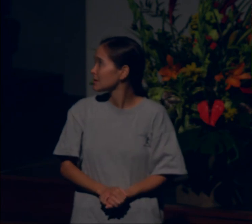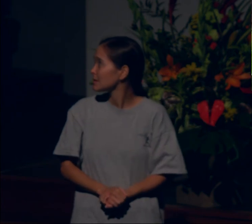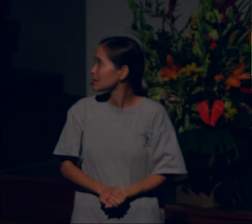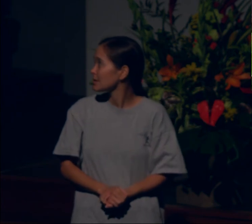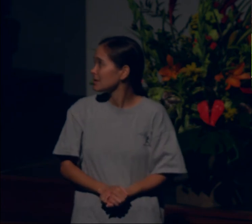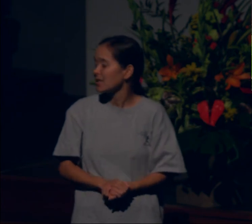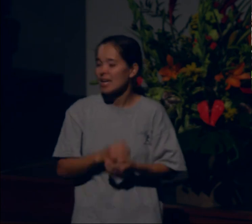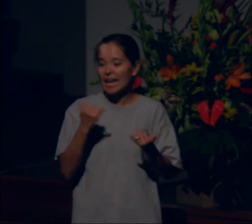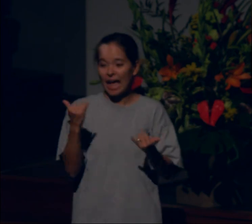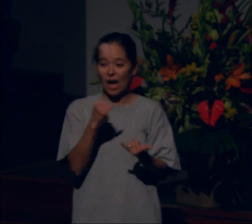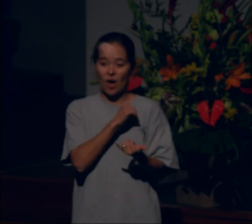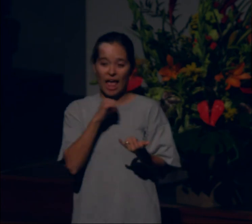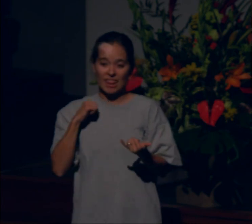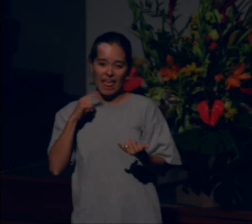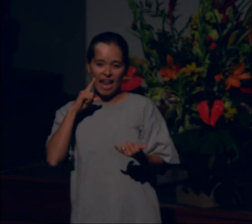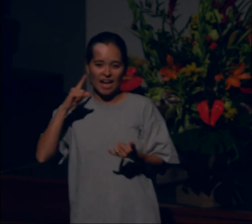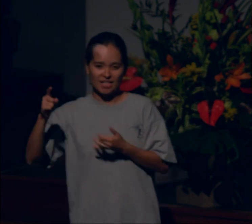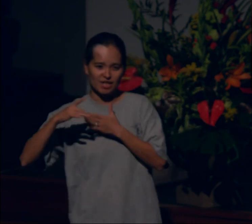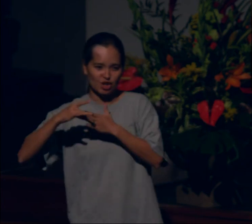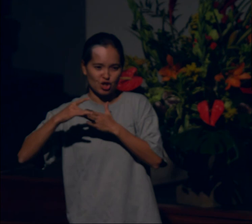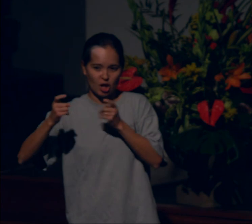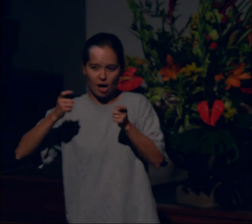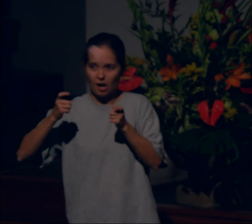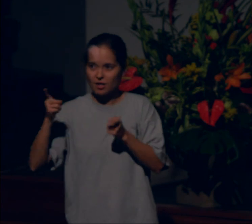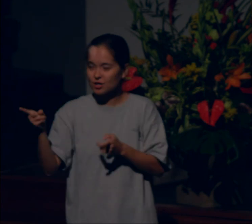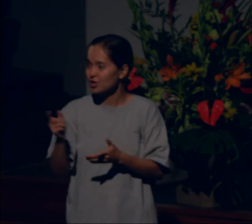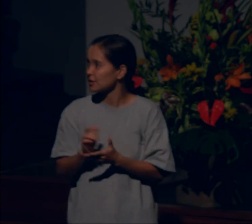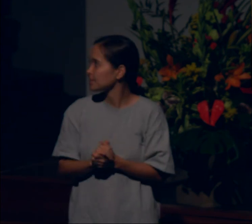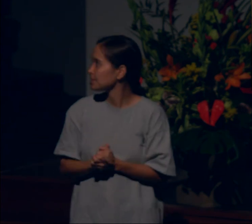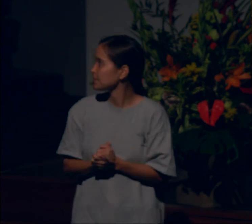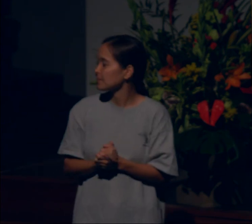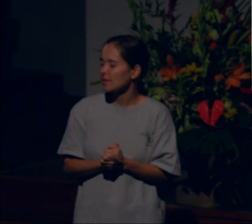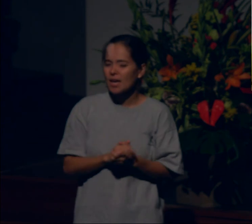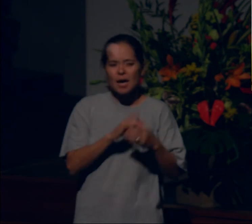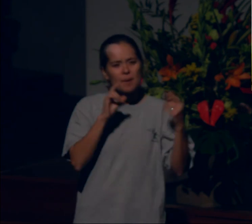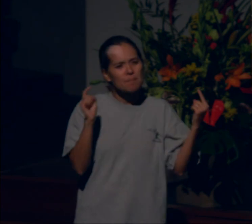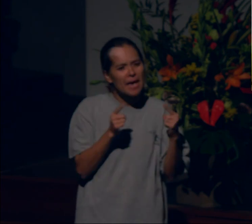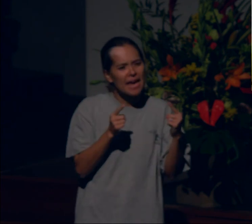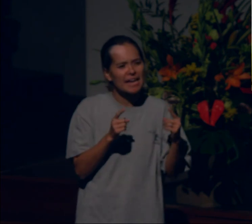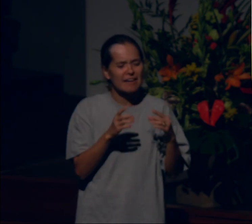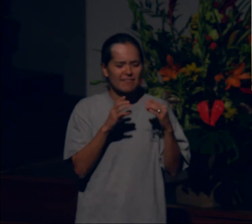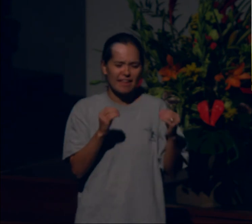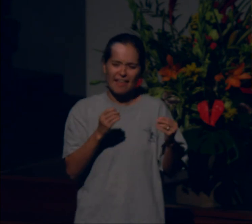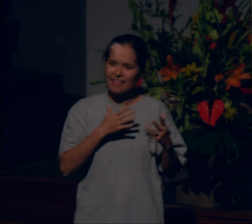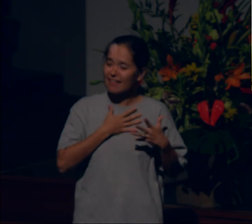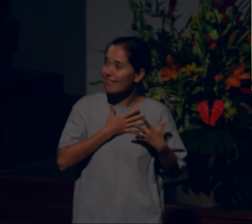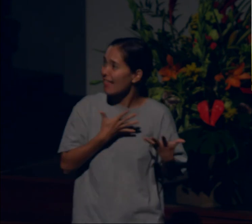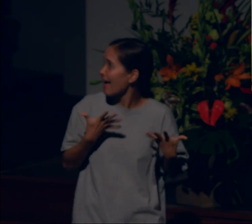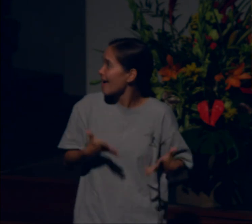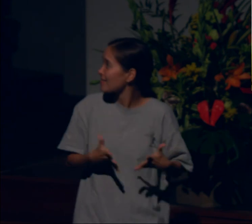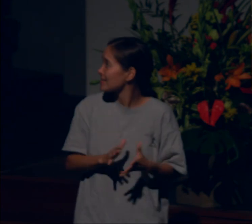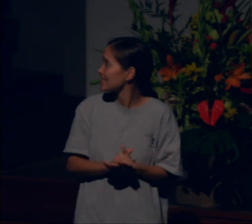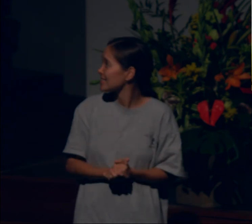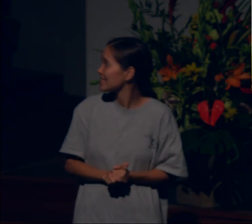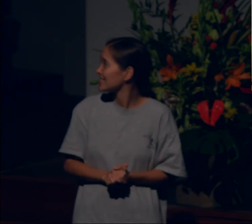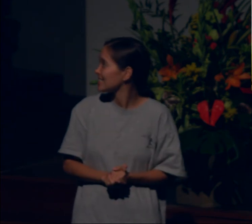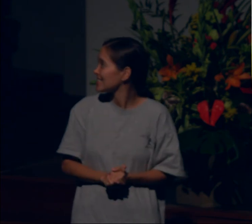it's Atlanta in charge. Share the pain of having nothing left to give.